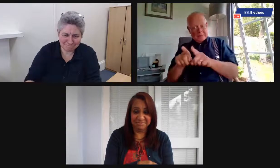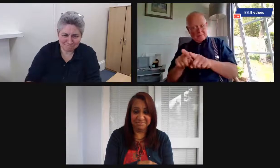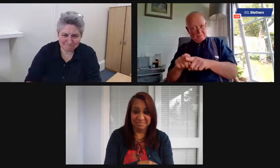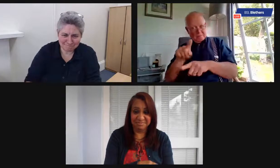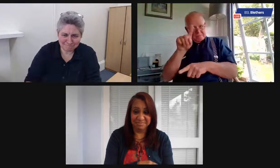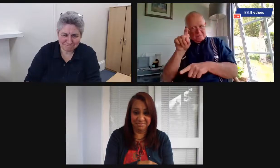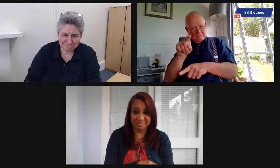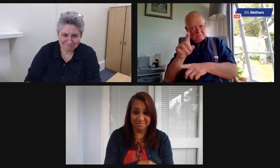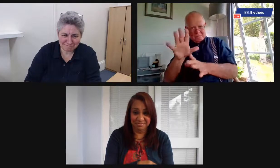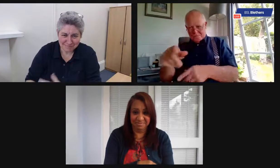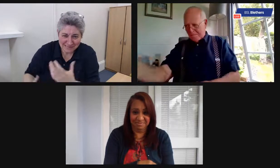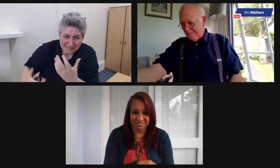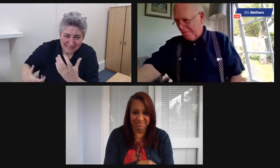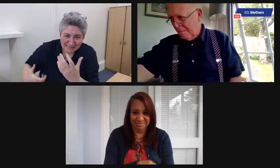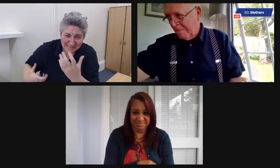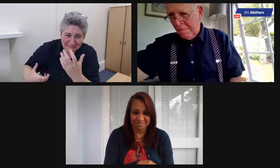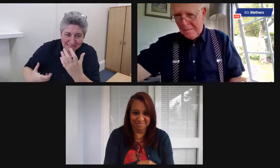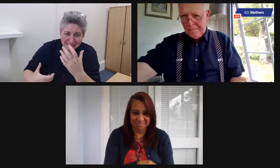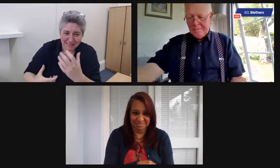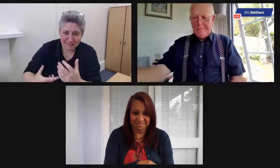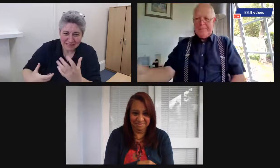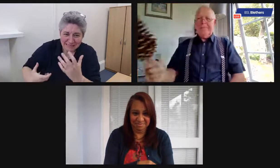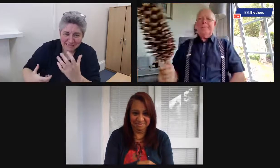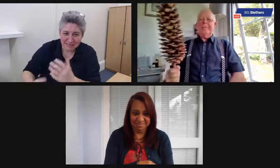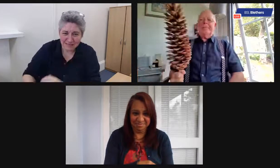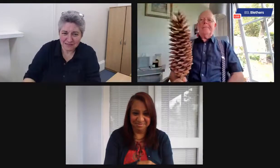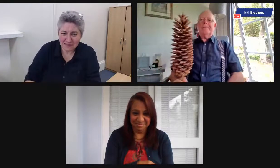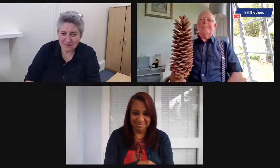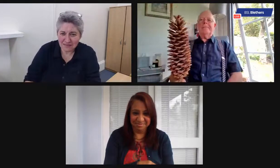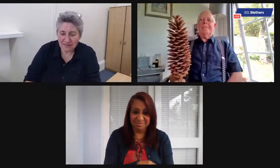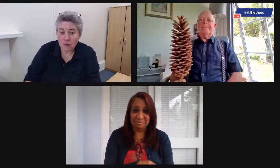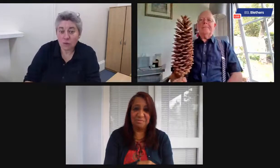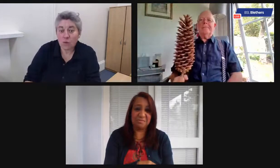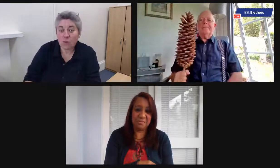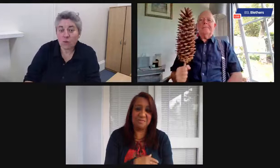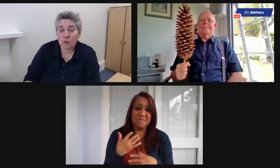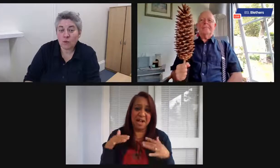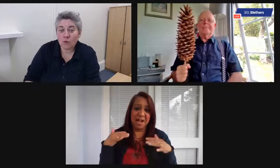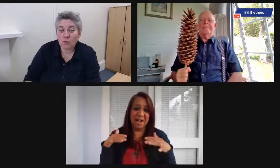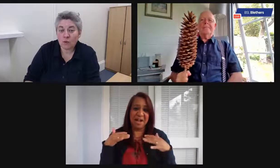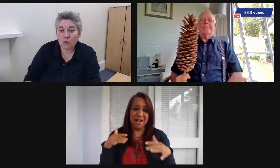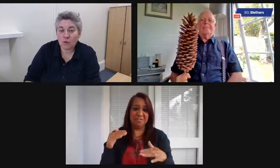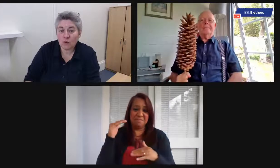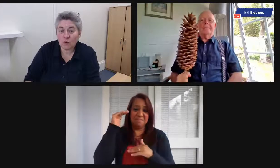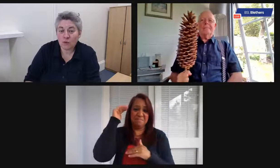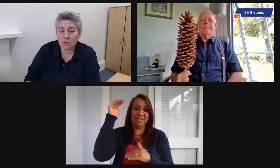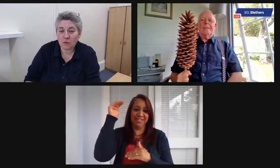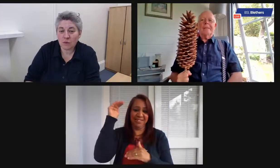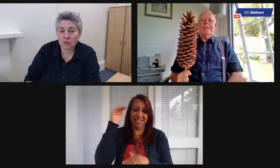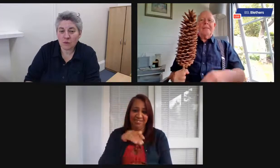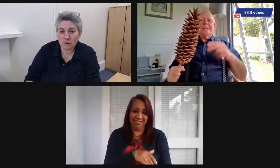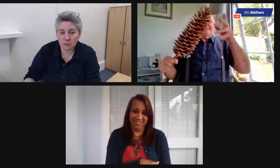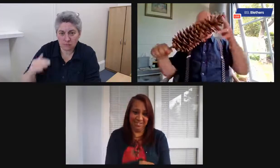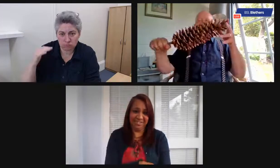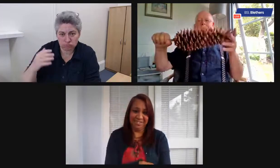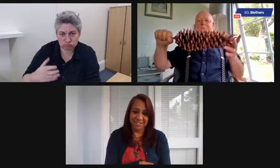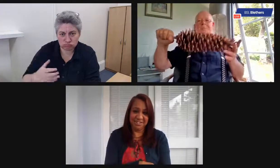in America. They also do their pine cones bigger. Have a look at this. Oh no. Wow.